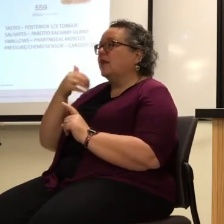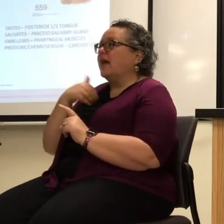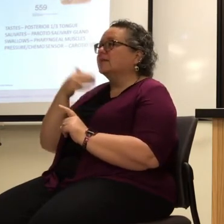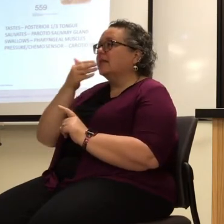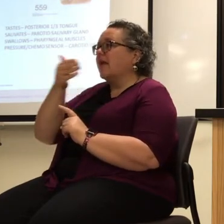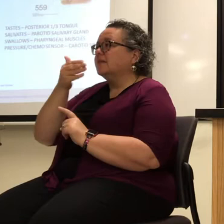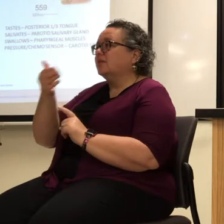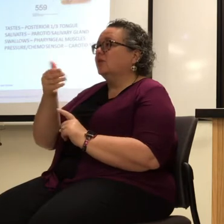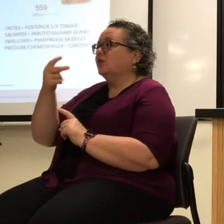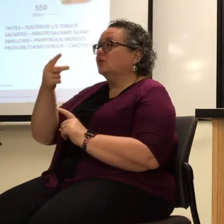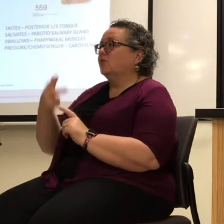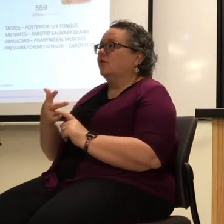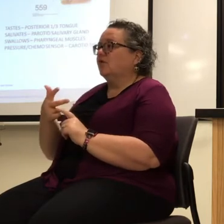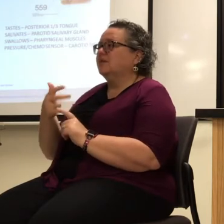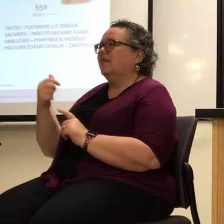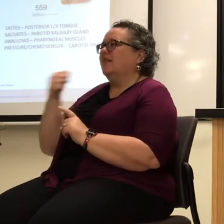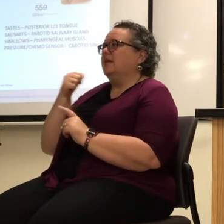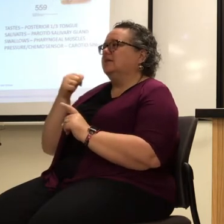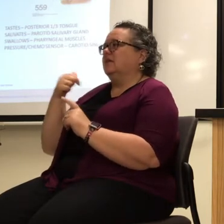kind of gets the rest.